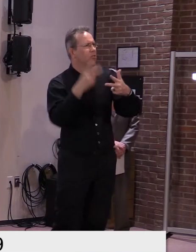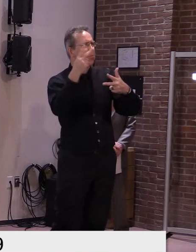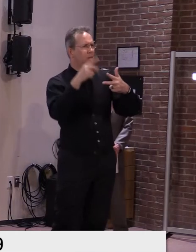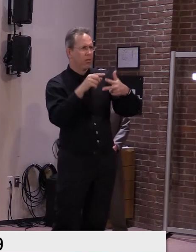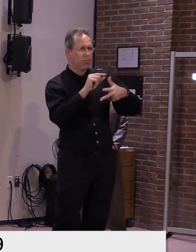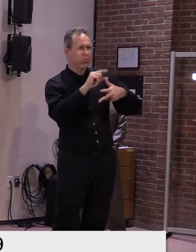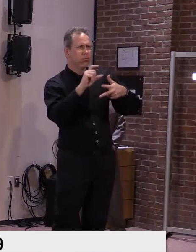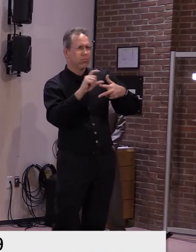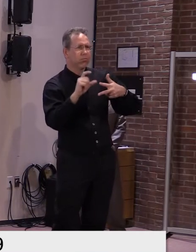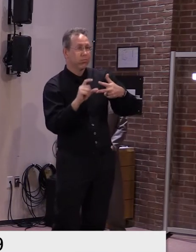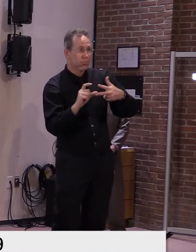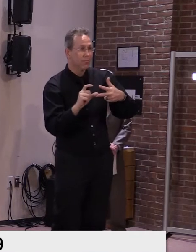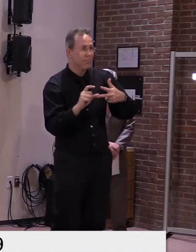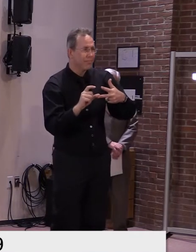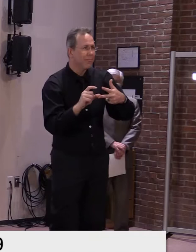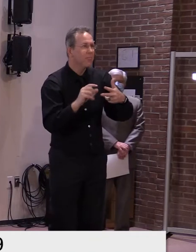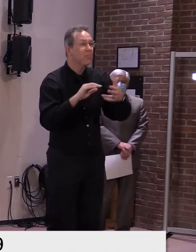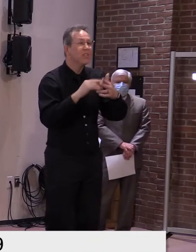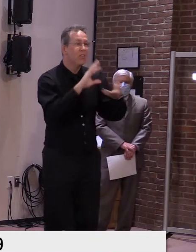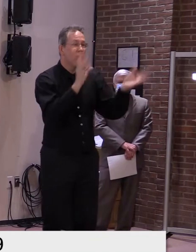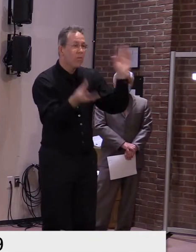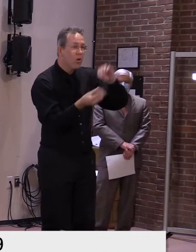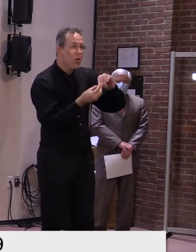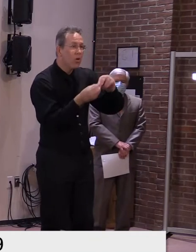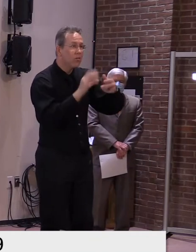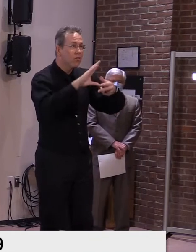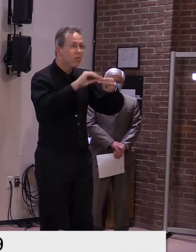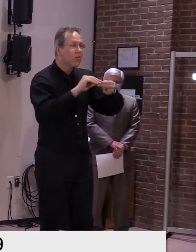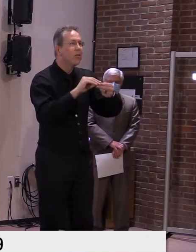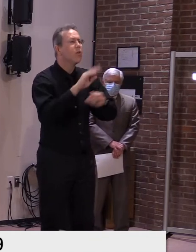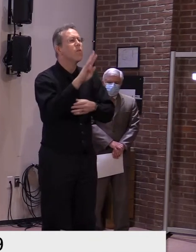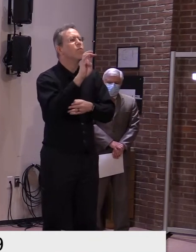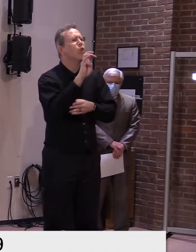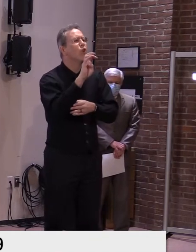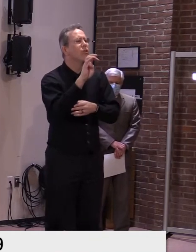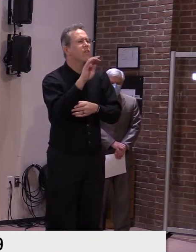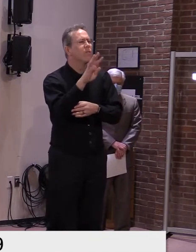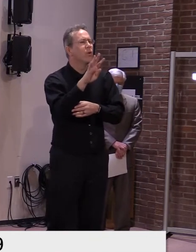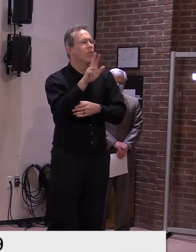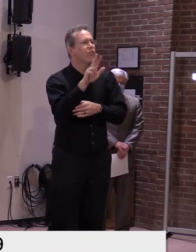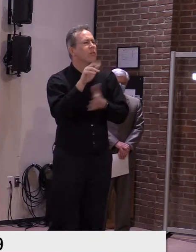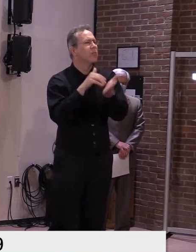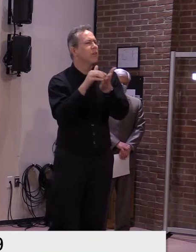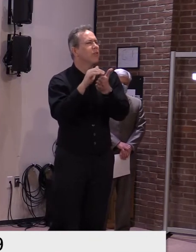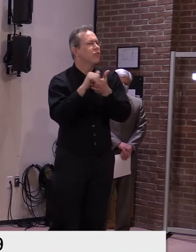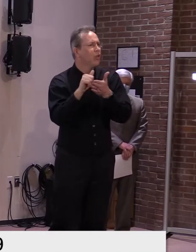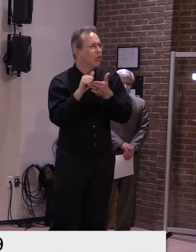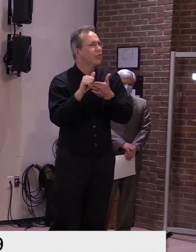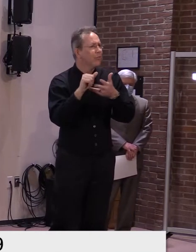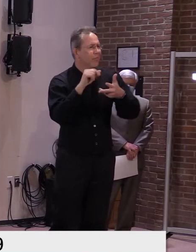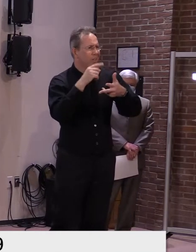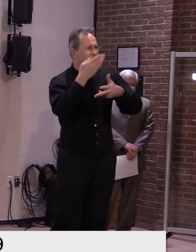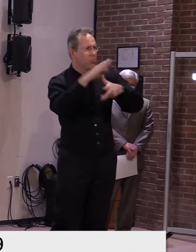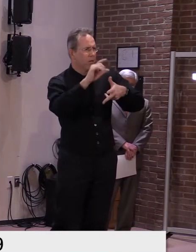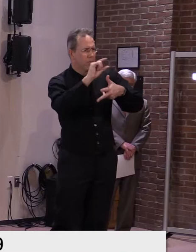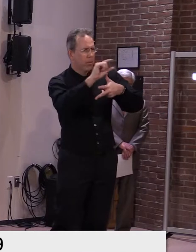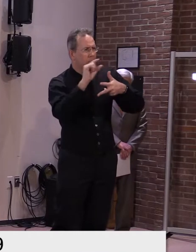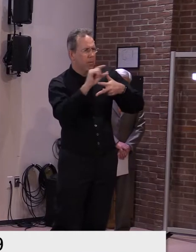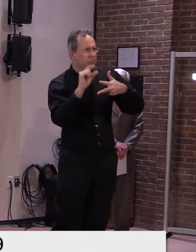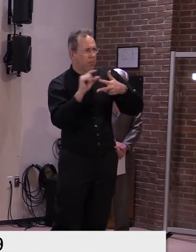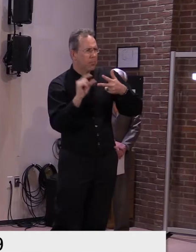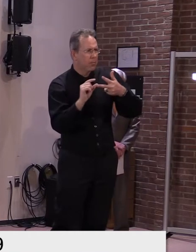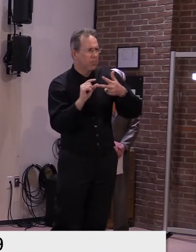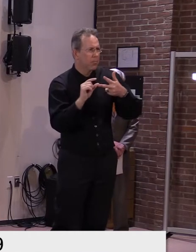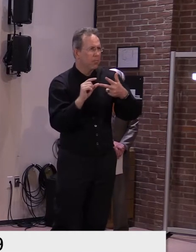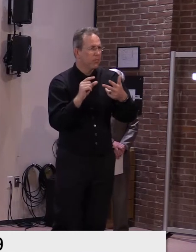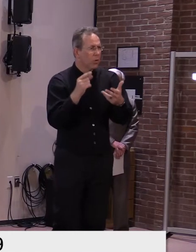means we will receive about $443 million, almost half a billion dollars, to support COVID operations and student recovery in our pre-K